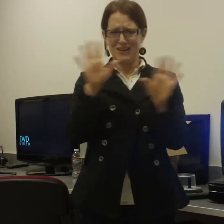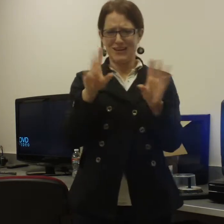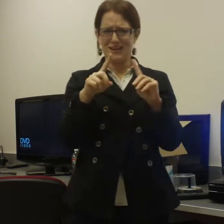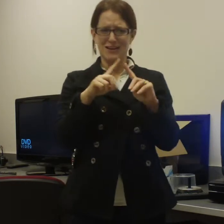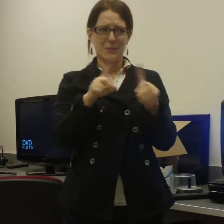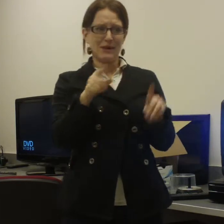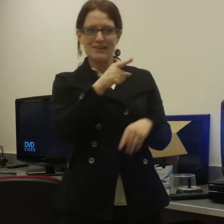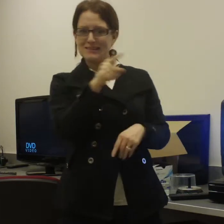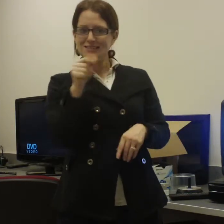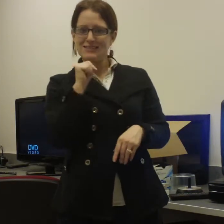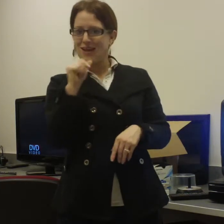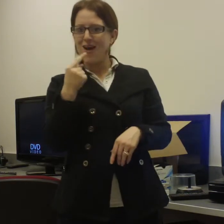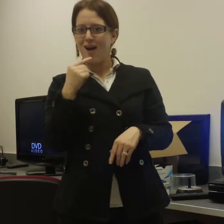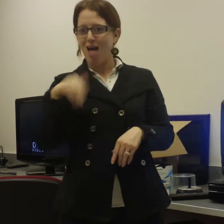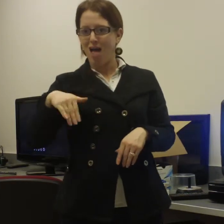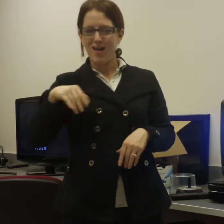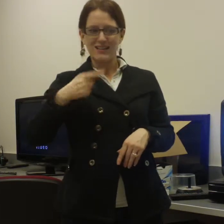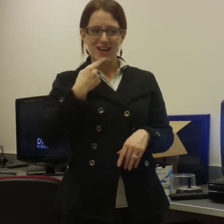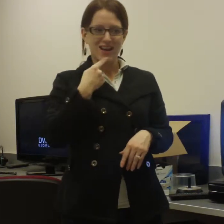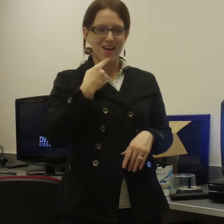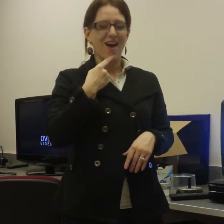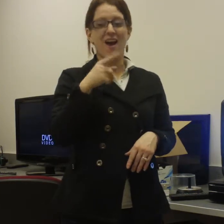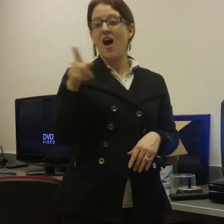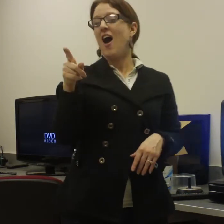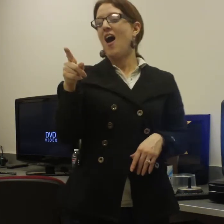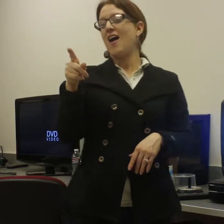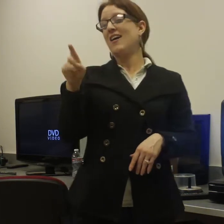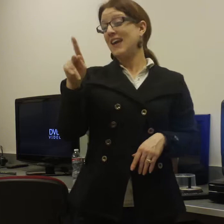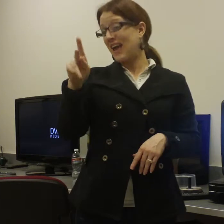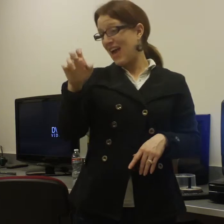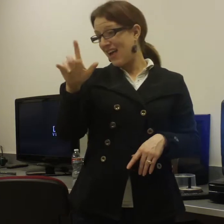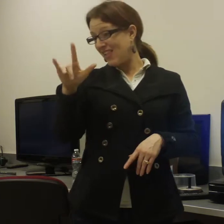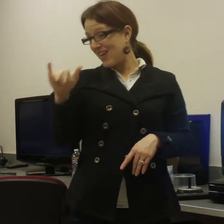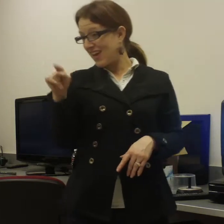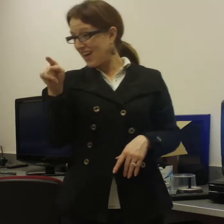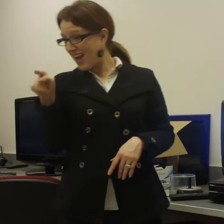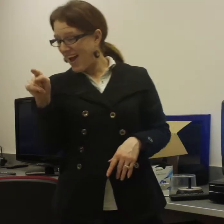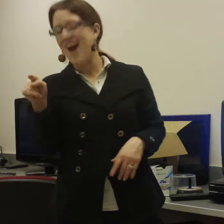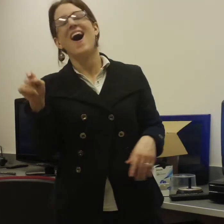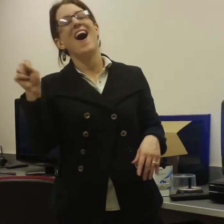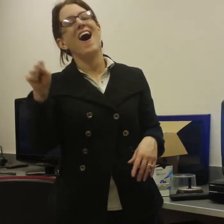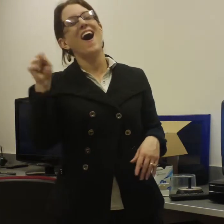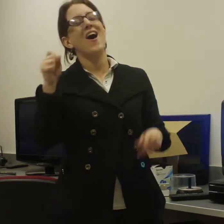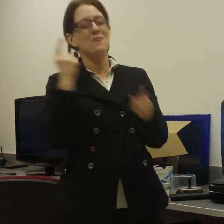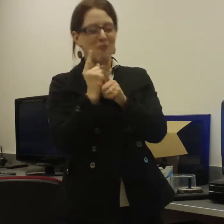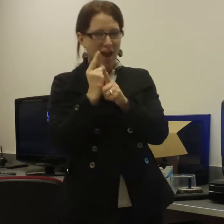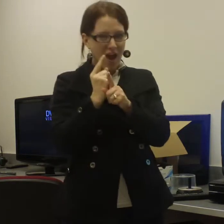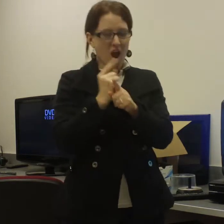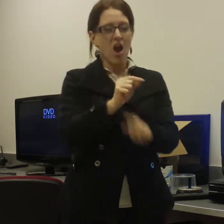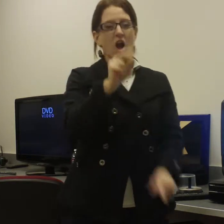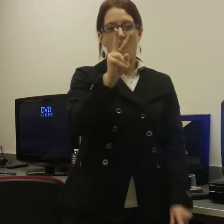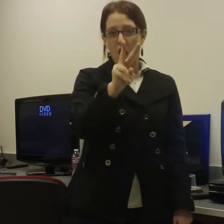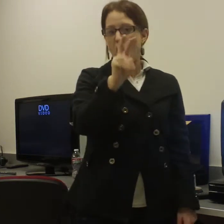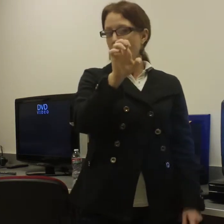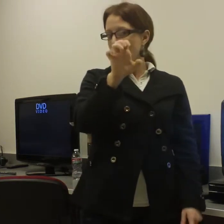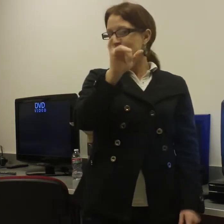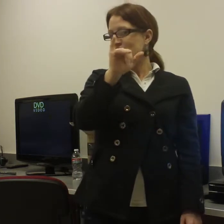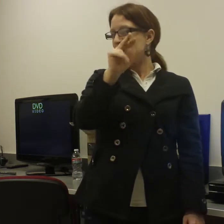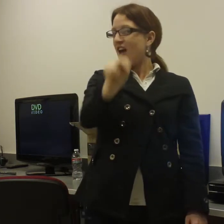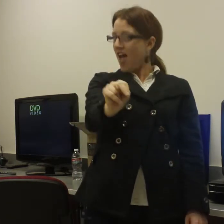Kelly? Veins, okay, and I'm glad you came up with it because I want to make sure I have everything in. Because veins and arteries are part of